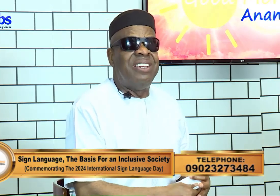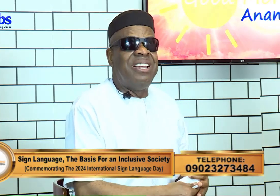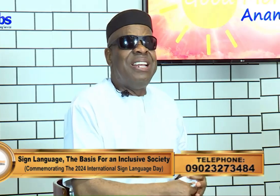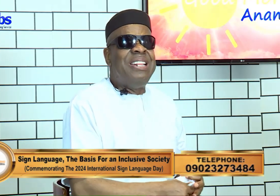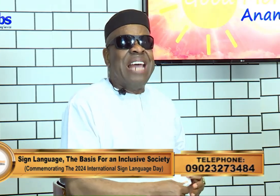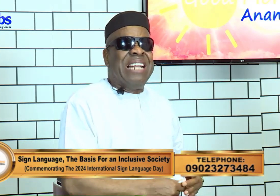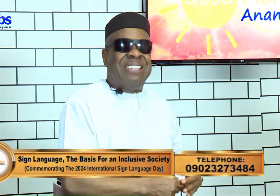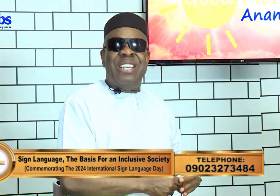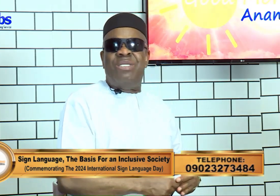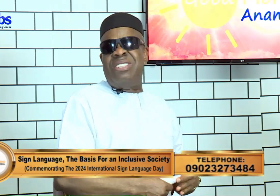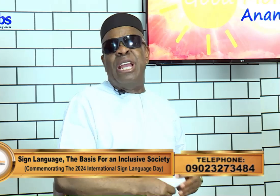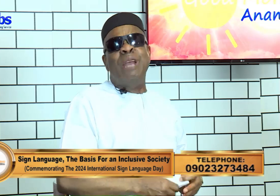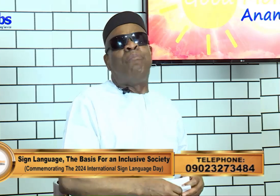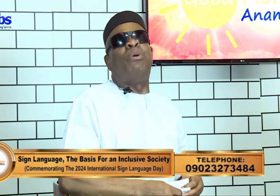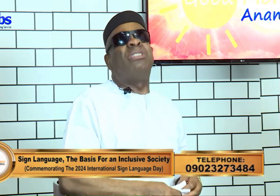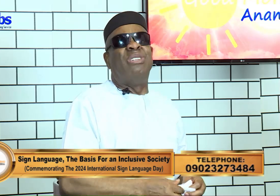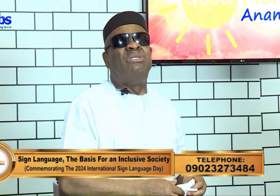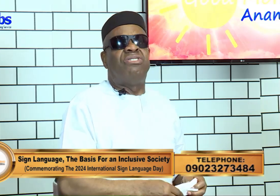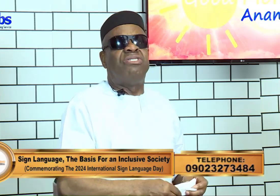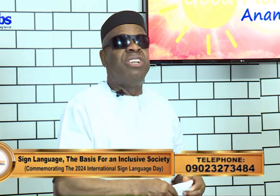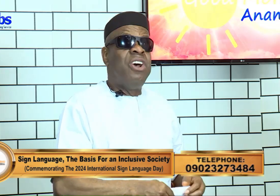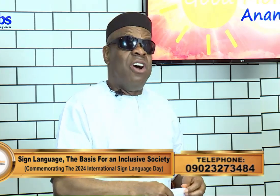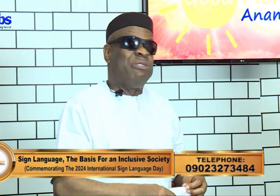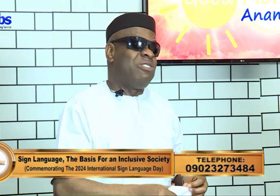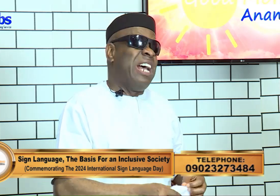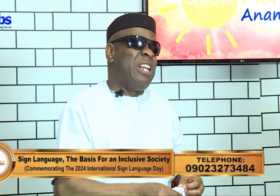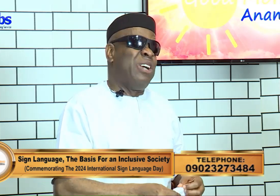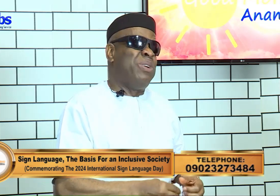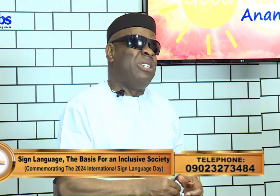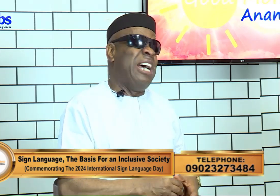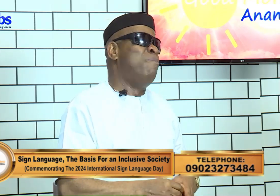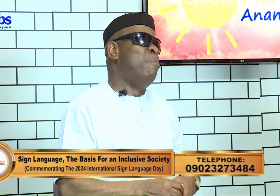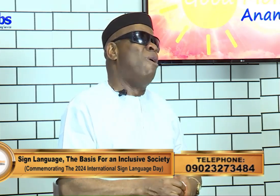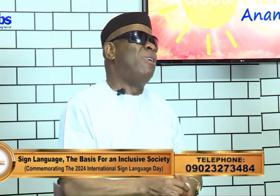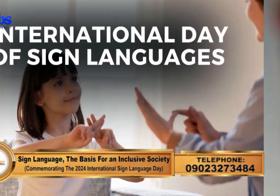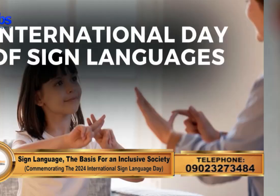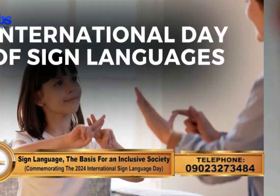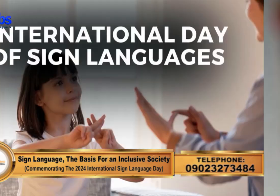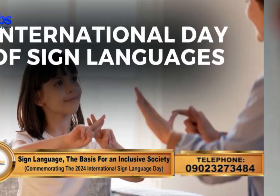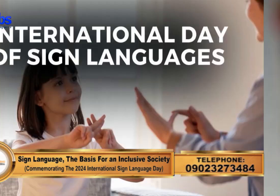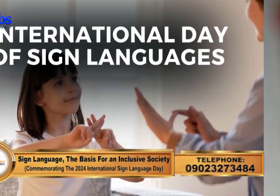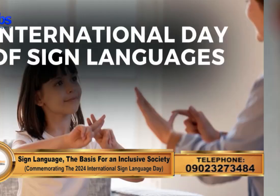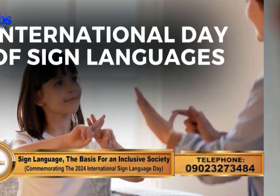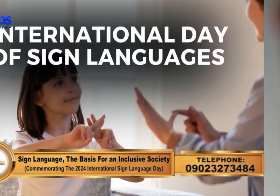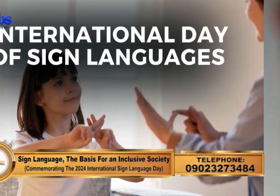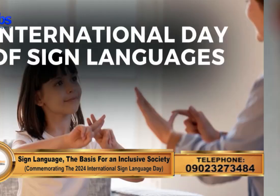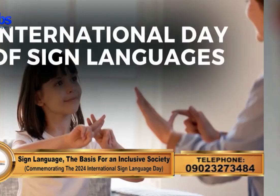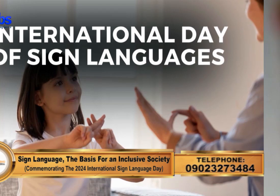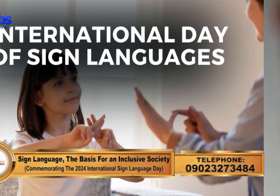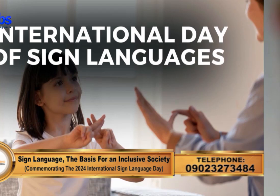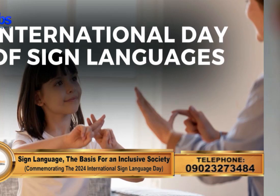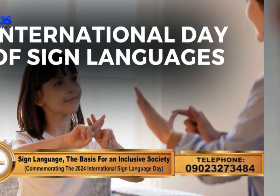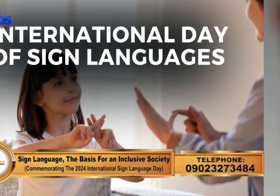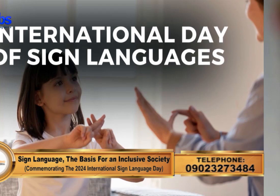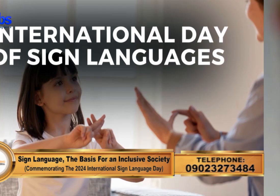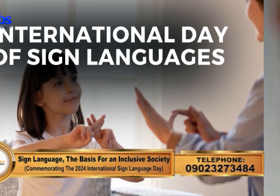society. That is the importance of sign language and more. All right, thank you so much. Let's come